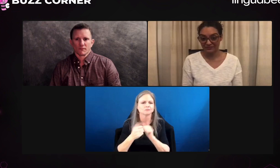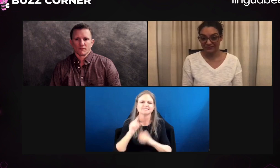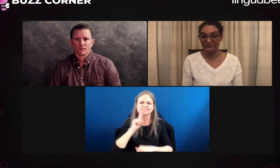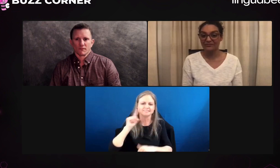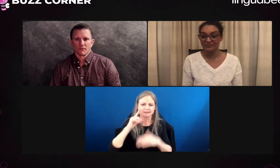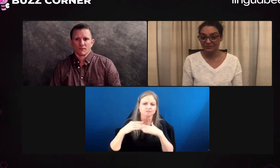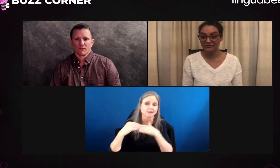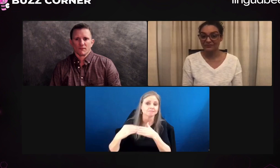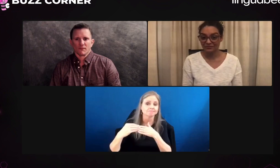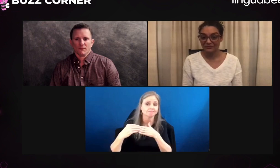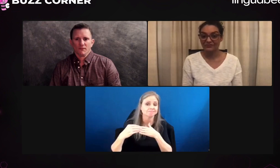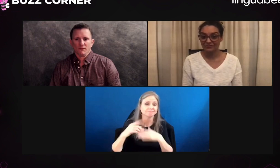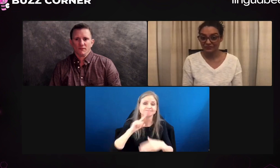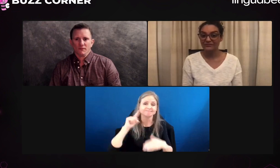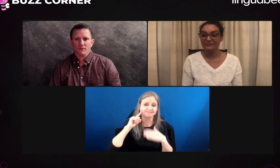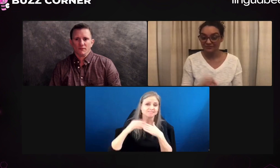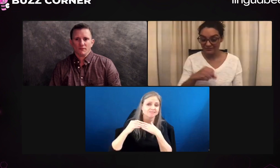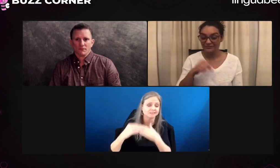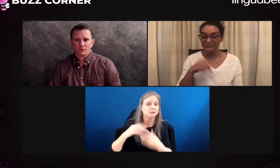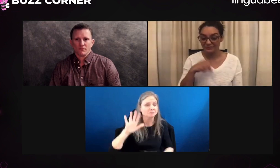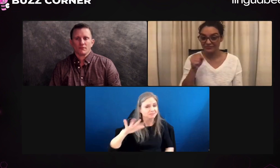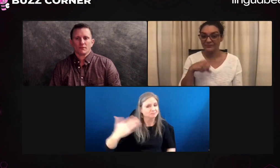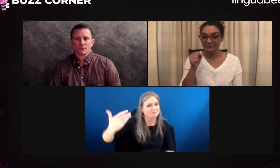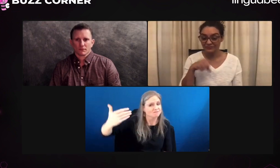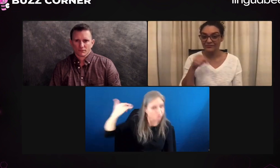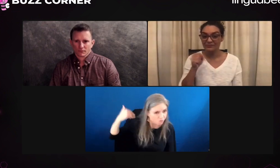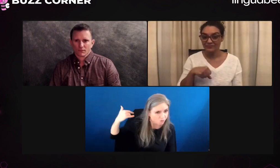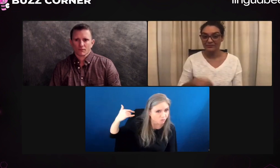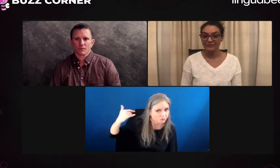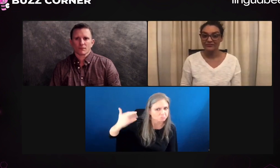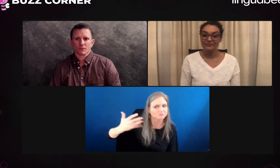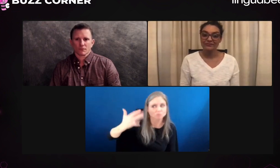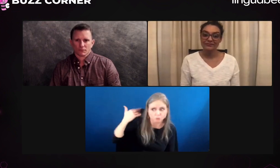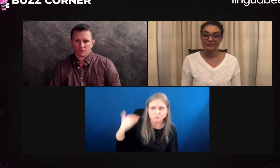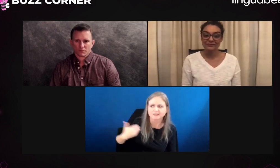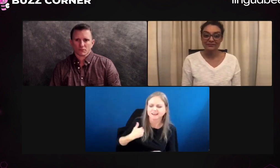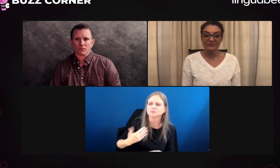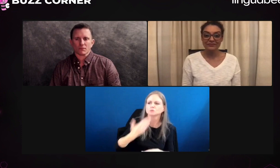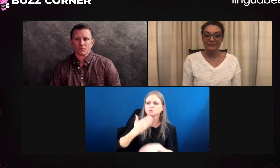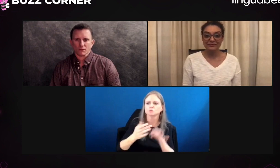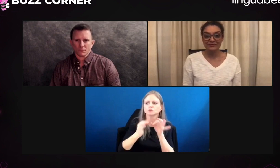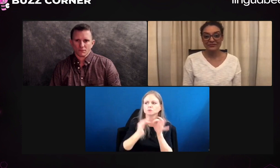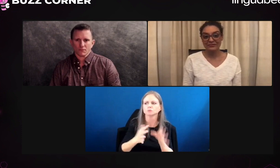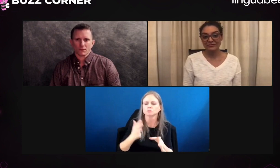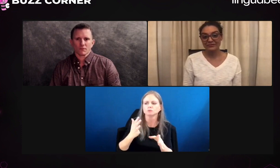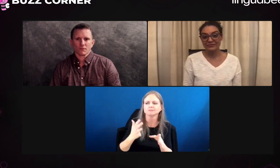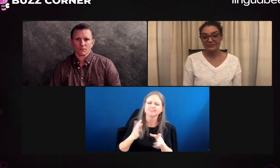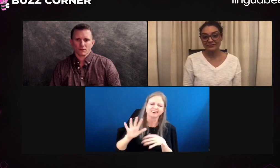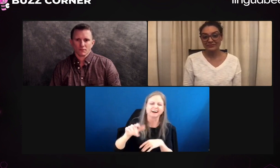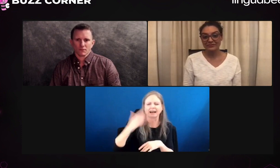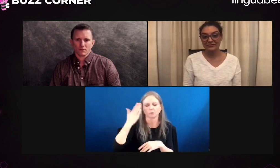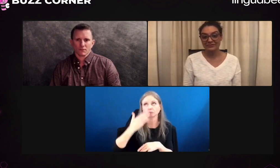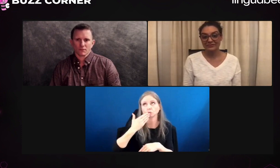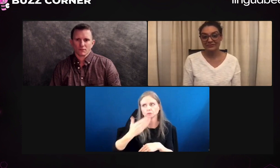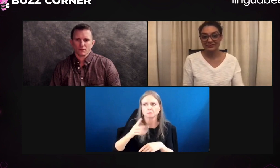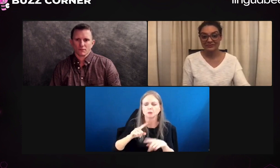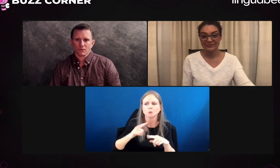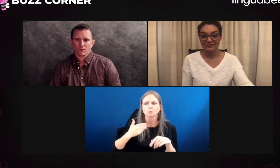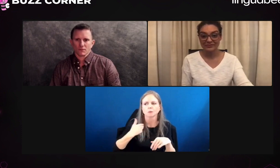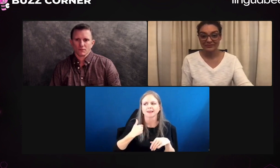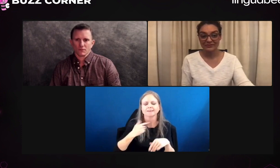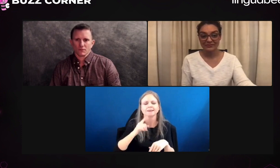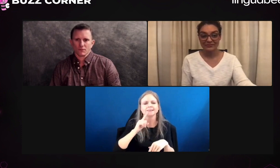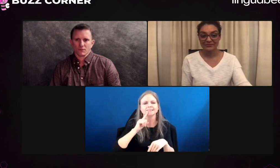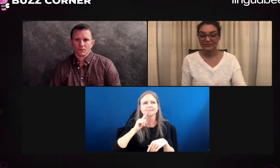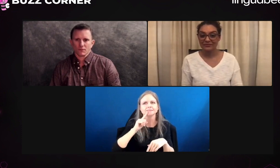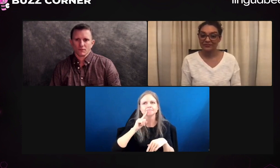right? There needs to be change. There needs to be deaf leadership, right? In times past, you know, having